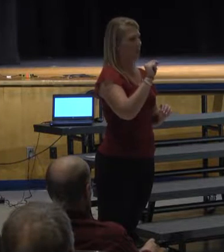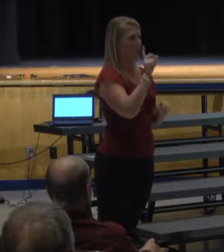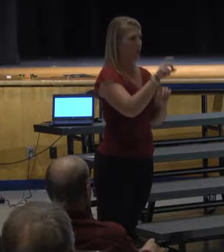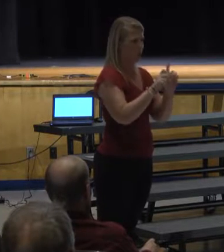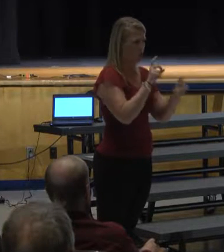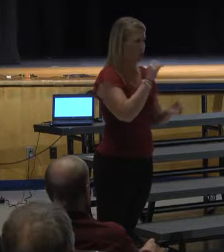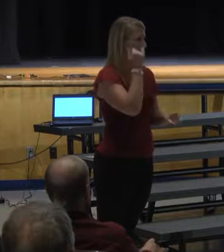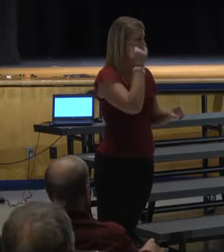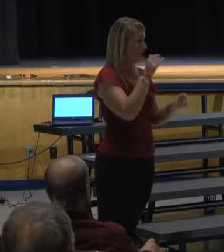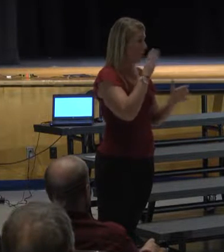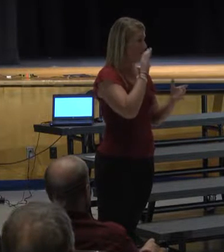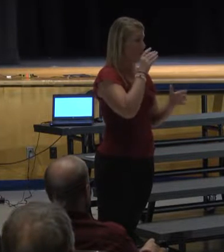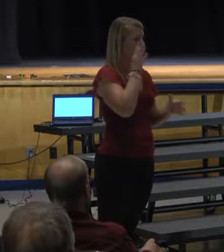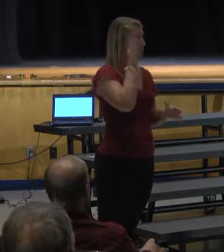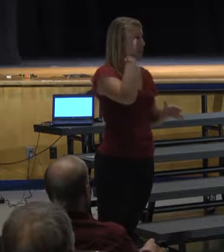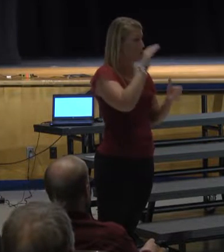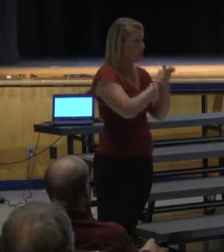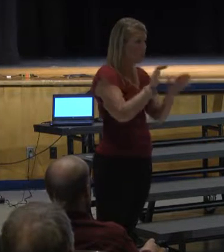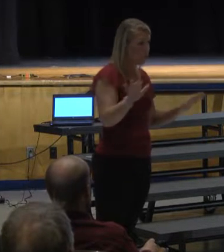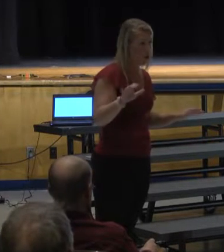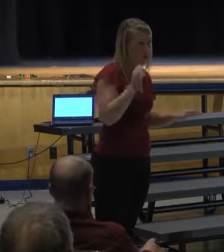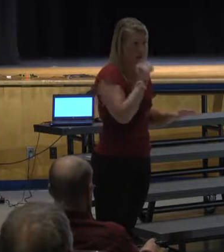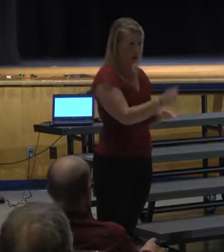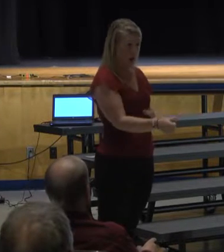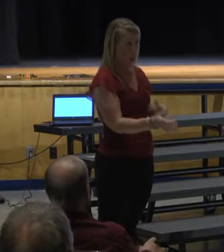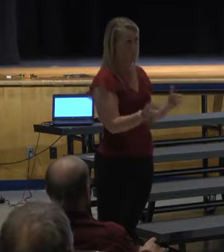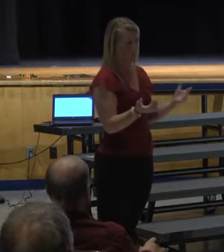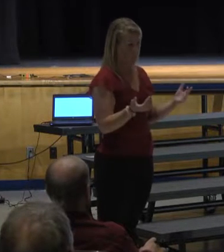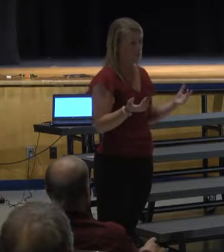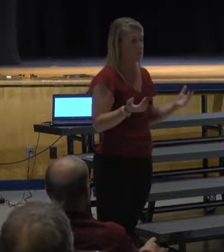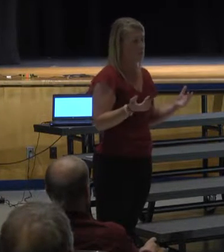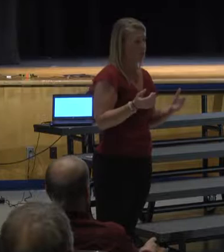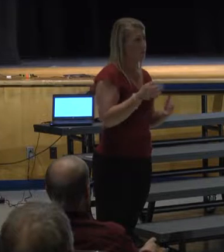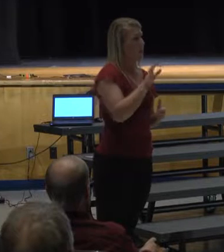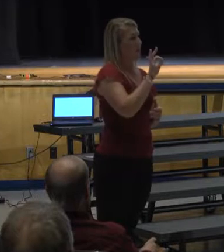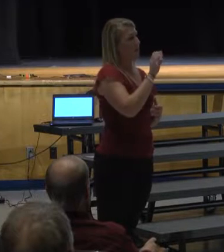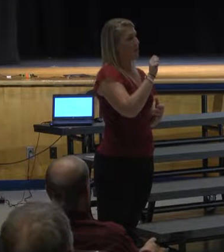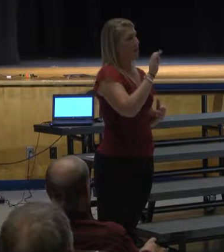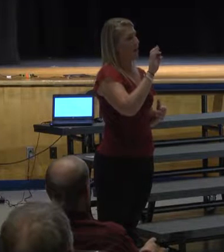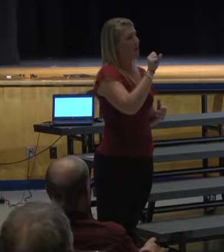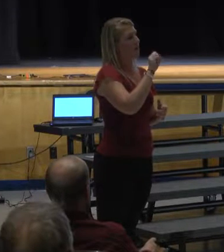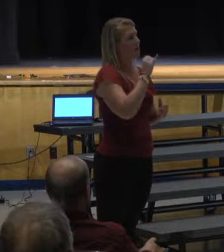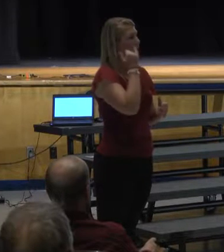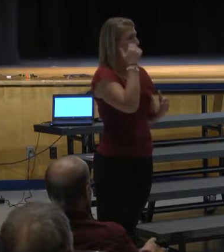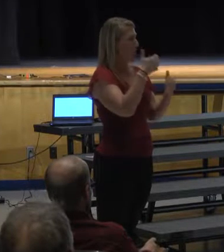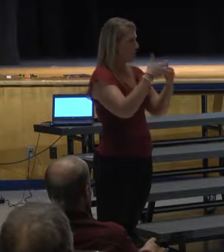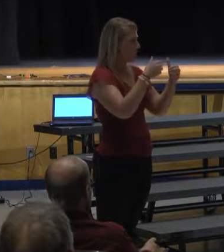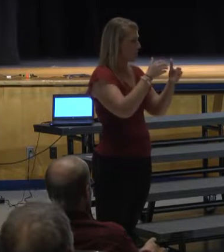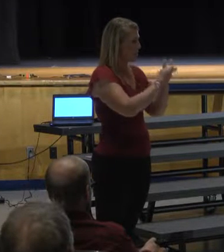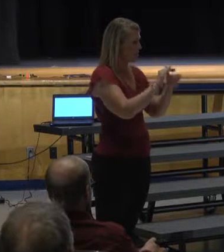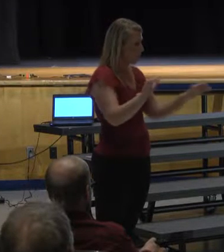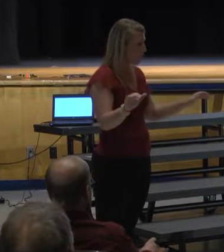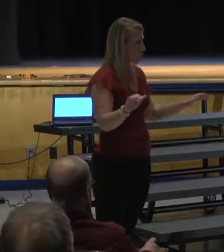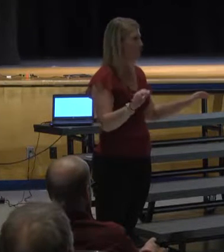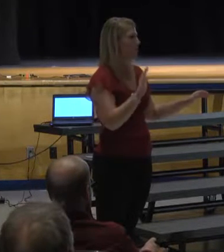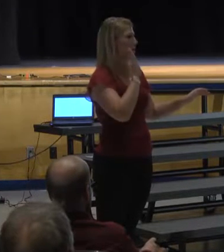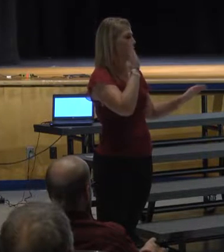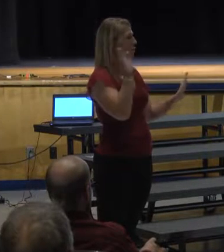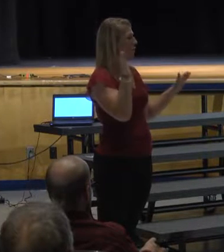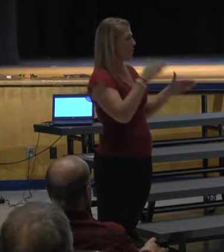or divorced, they will ask questions on both parents, where the FAFSA, if there's a separation divorce, is looking at the family the child lives